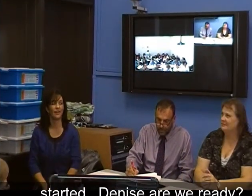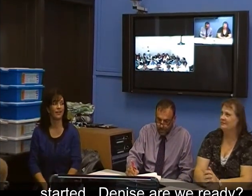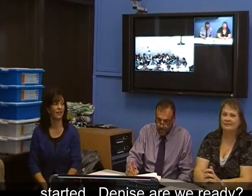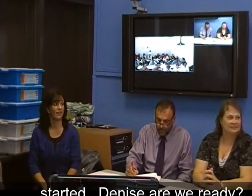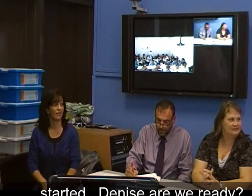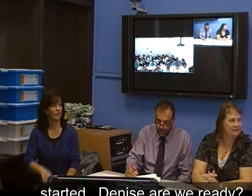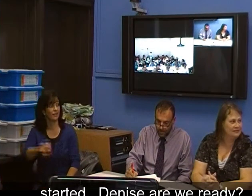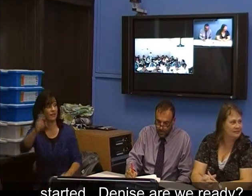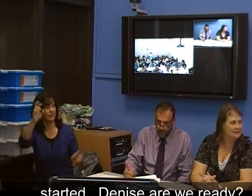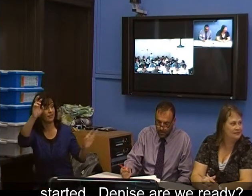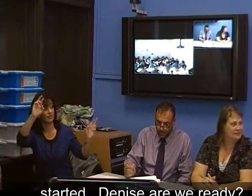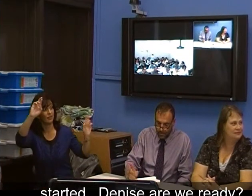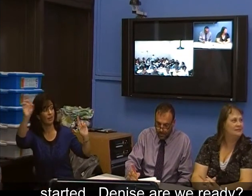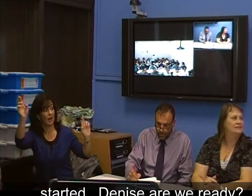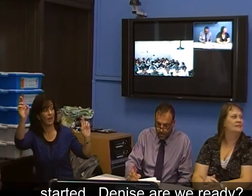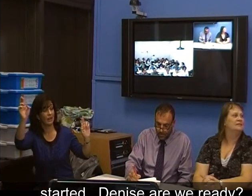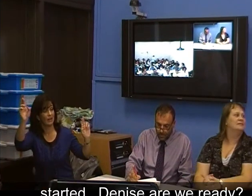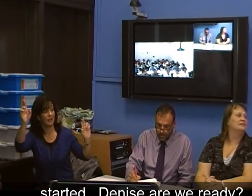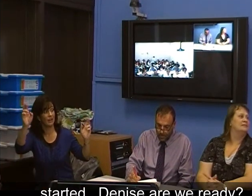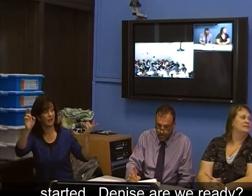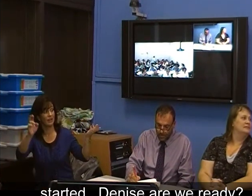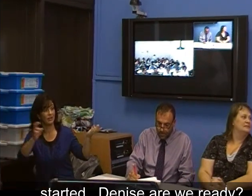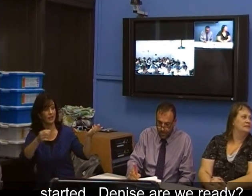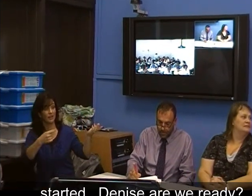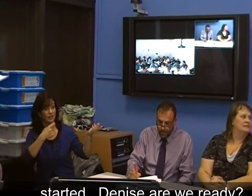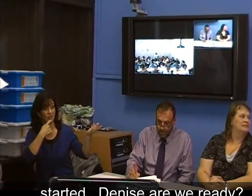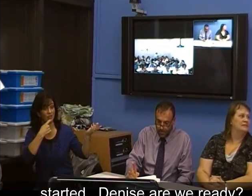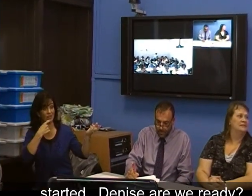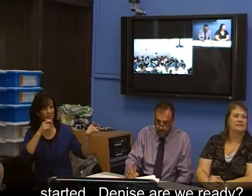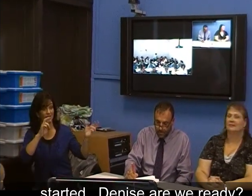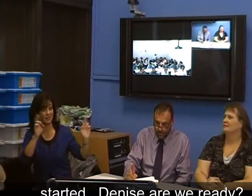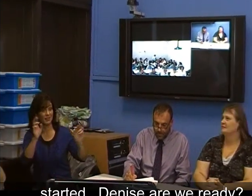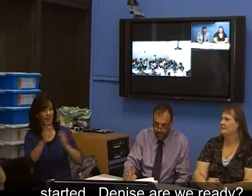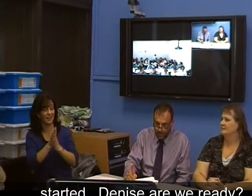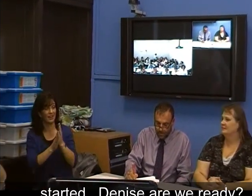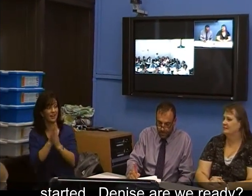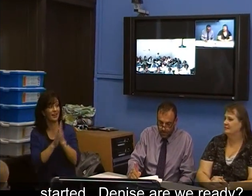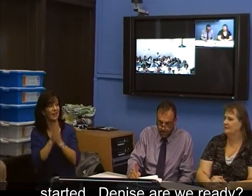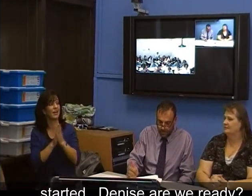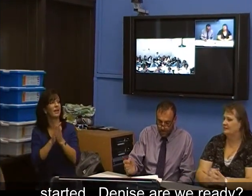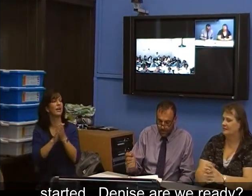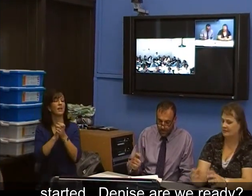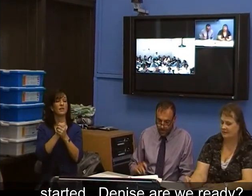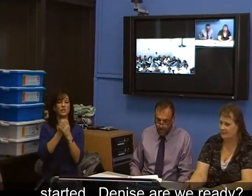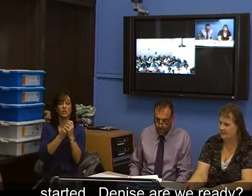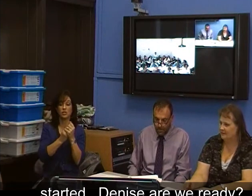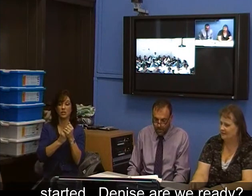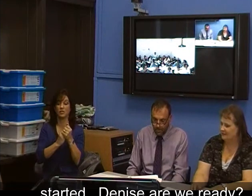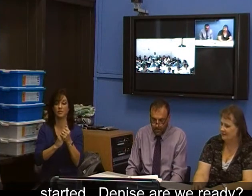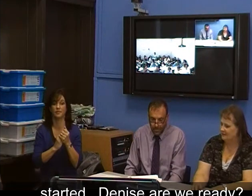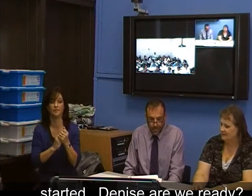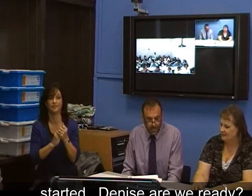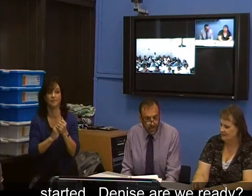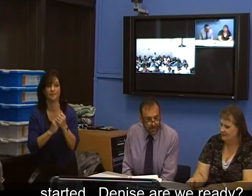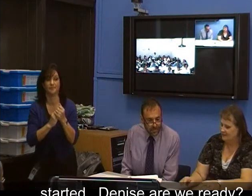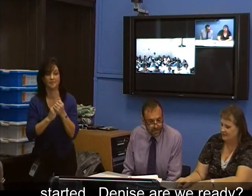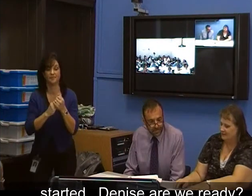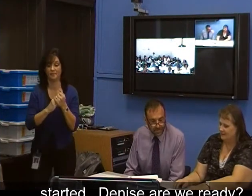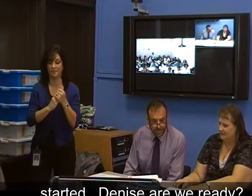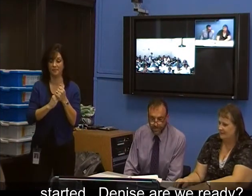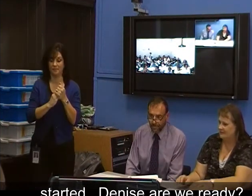Denise, are we ready? She said we're okay if we just... Yep, yep. Go for it. Just hit a microphone.